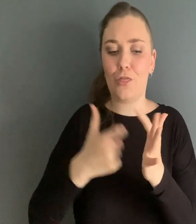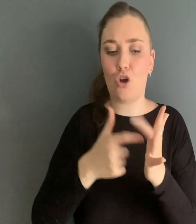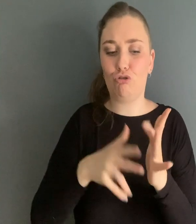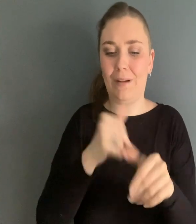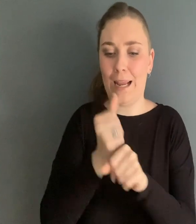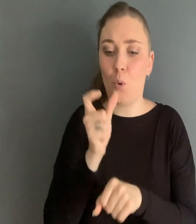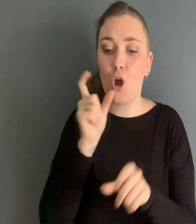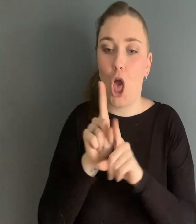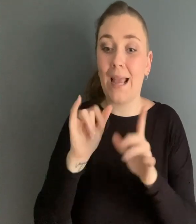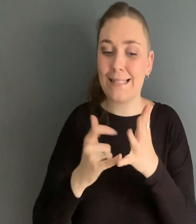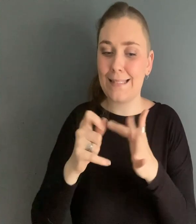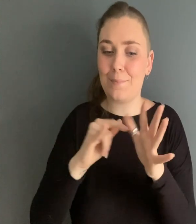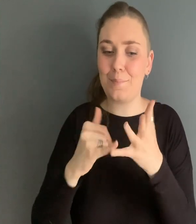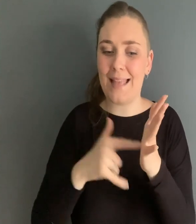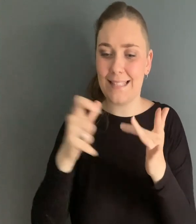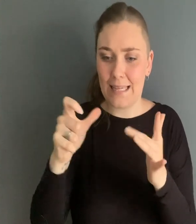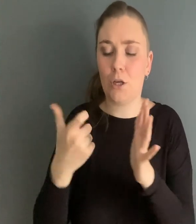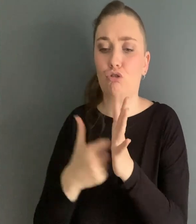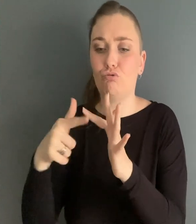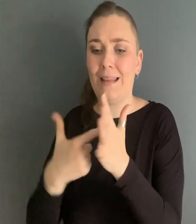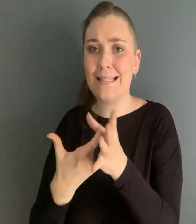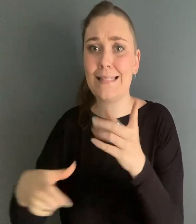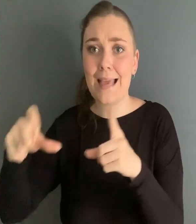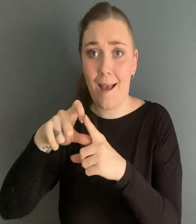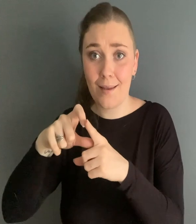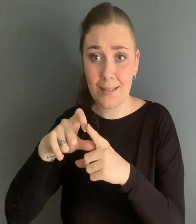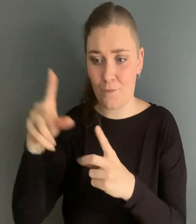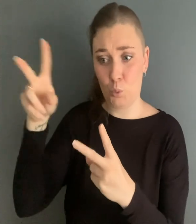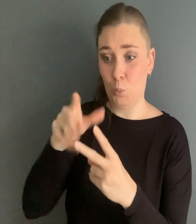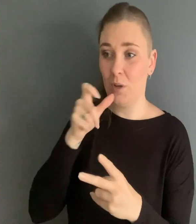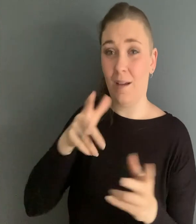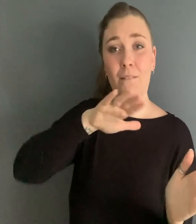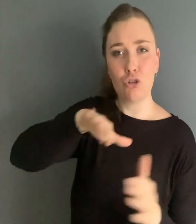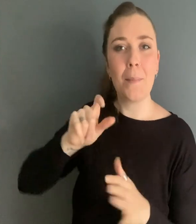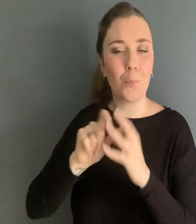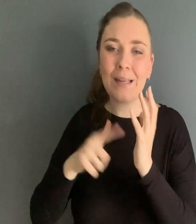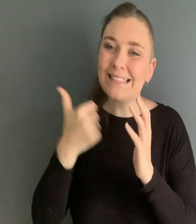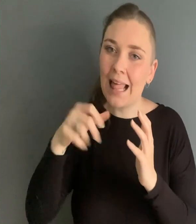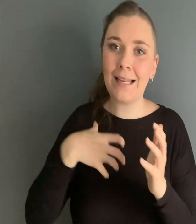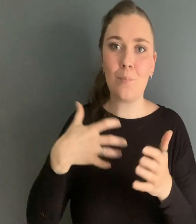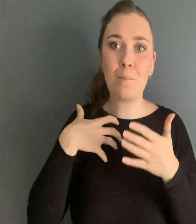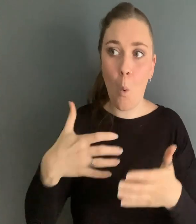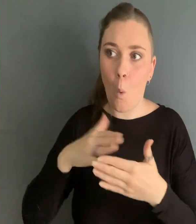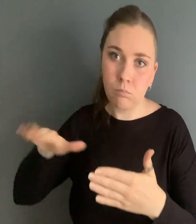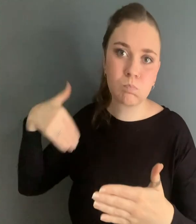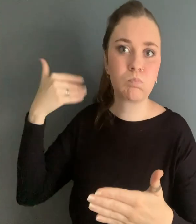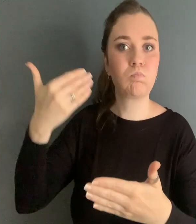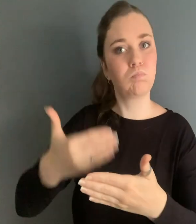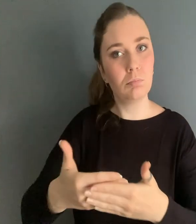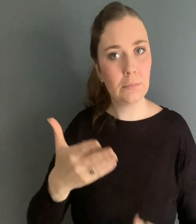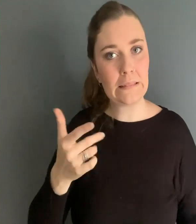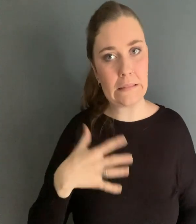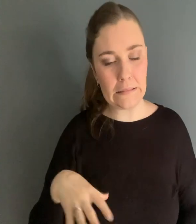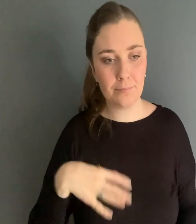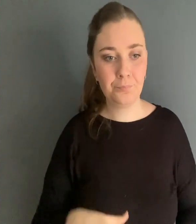spastic and retard. But we've still got a long way to go with that one. What I'm talking about is